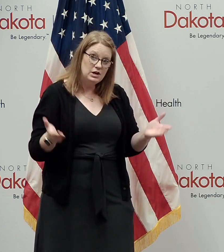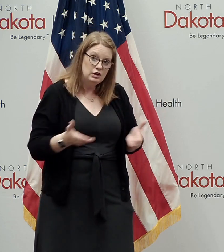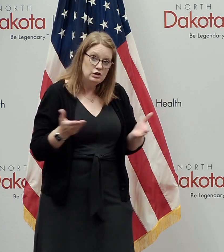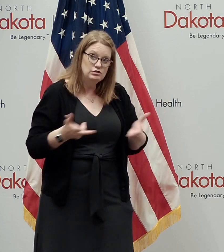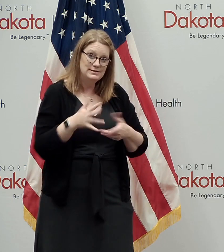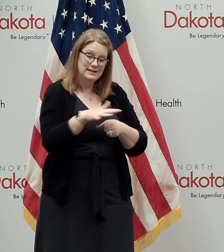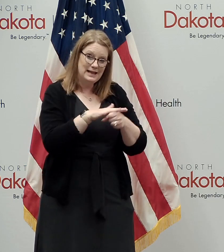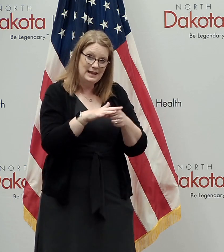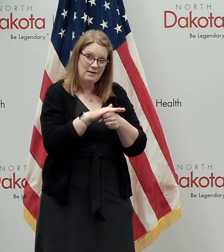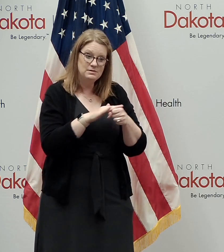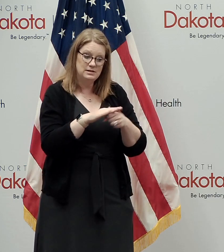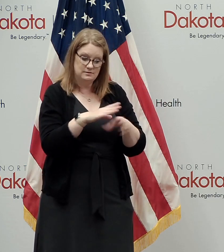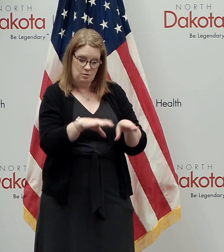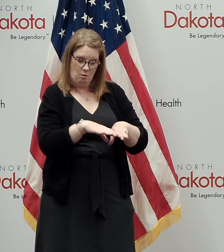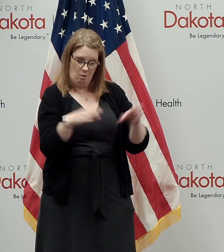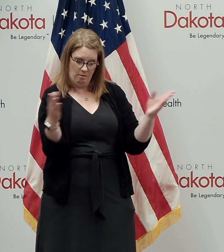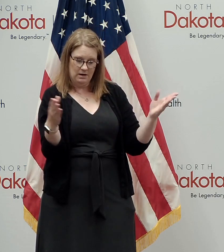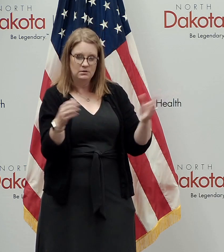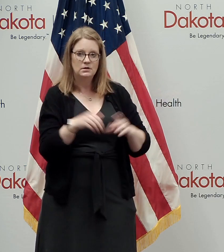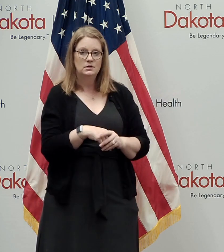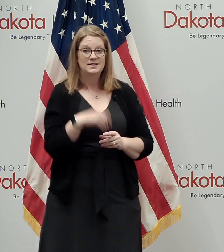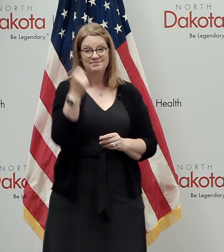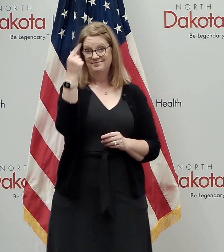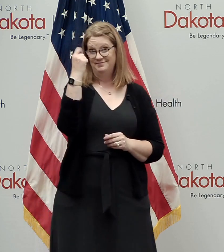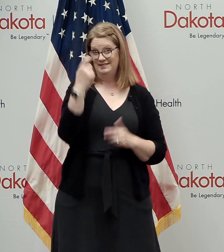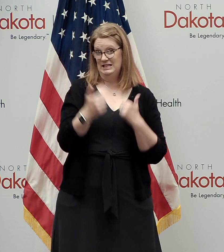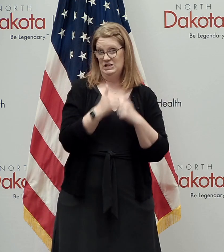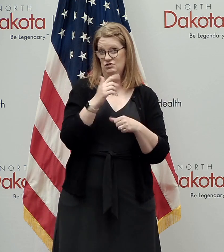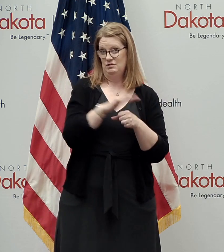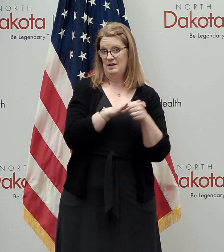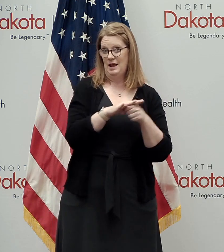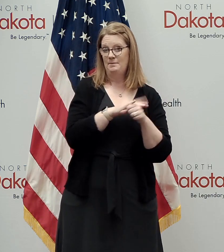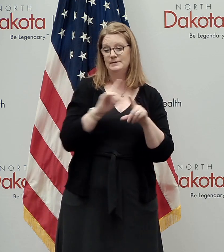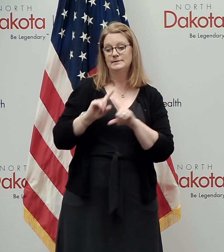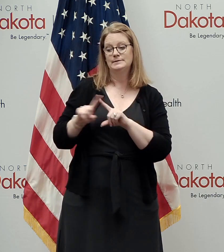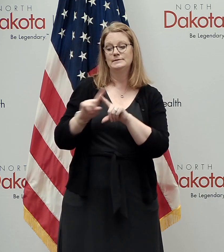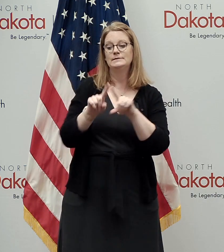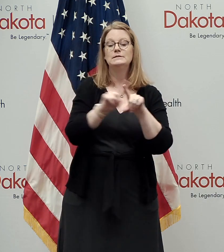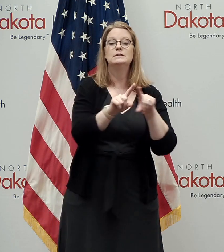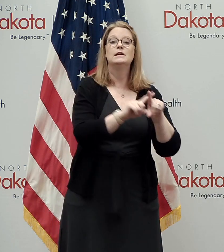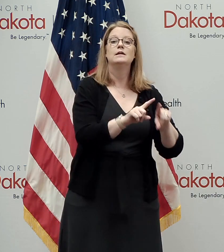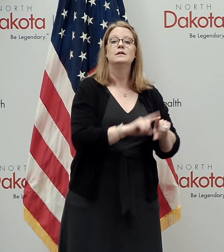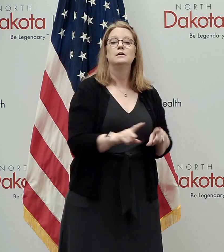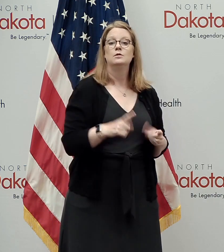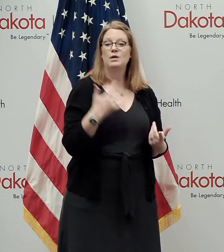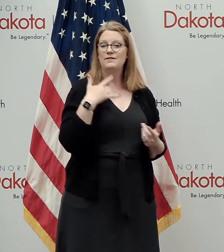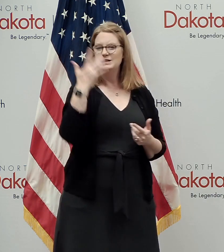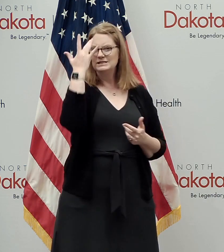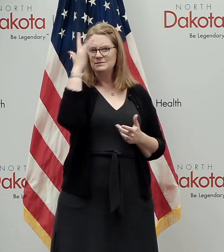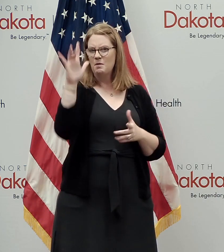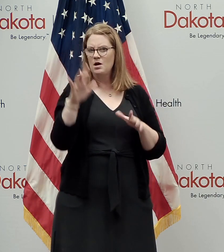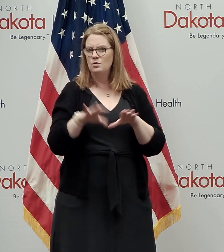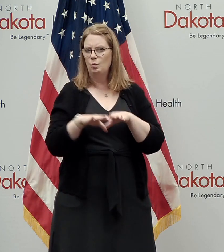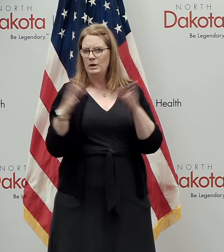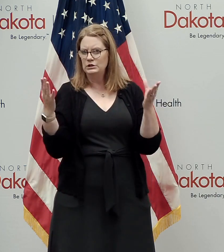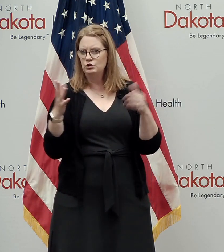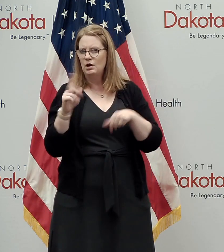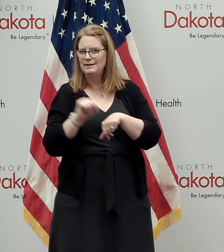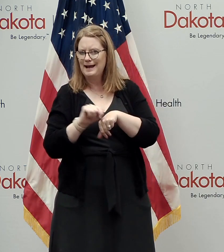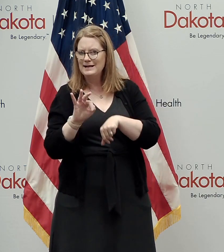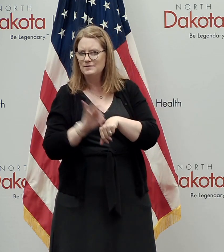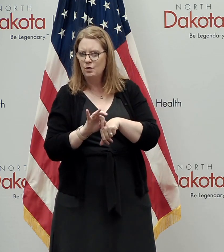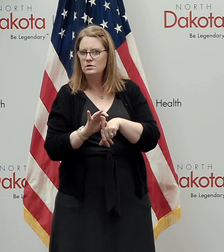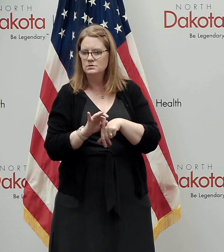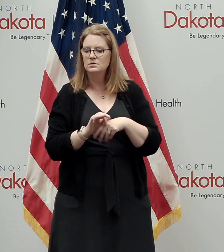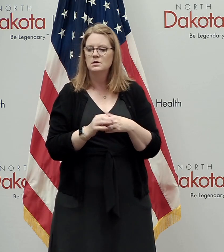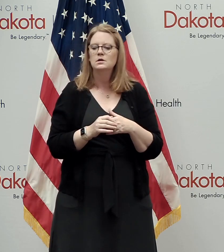back. But we know each campus is different, so even though we do have the Smart Restart Task Force, each campus is working through